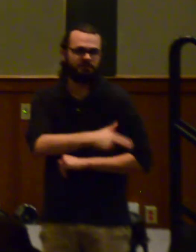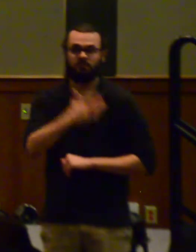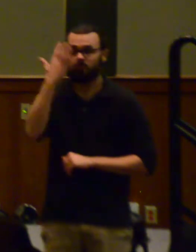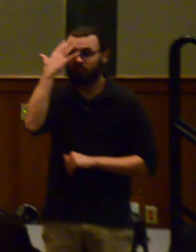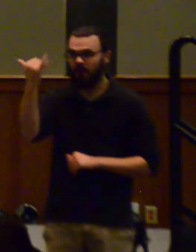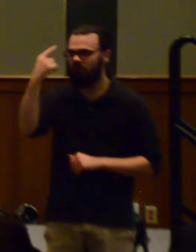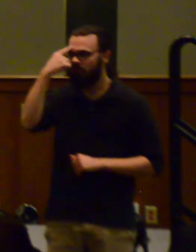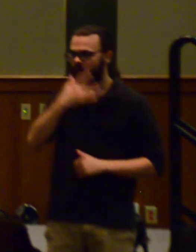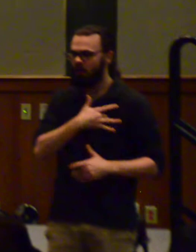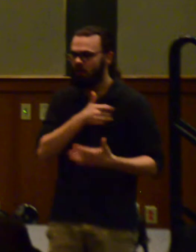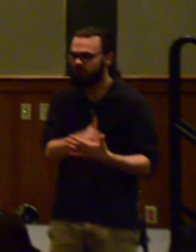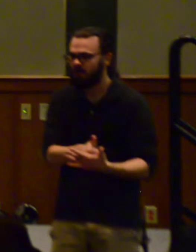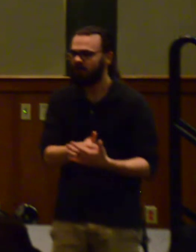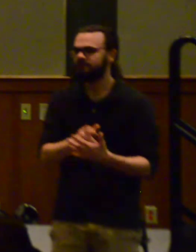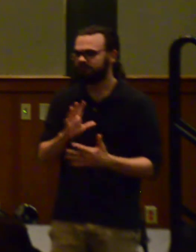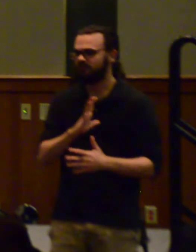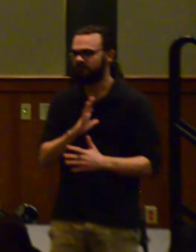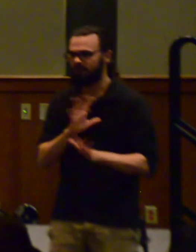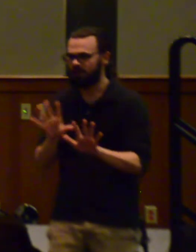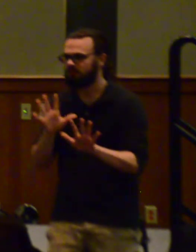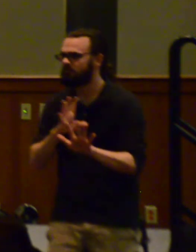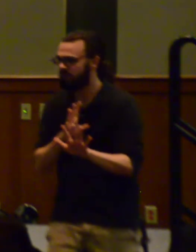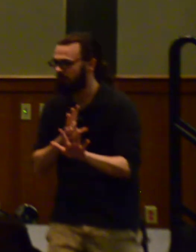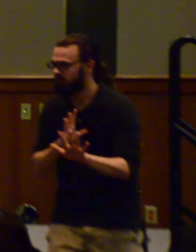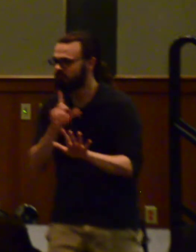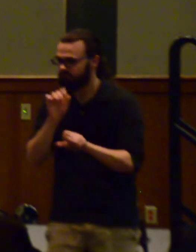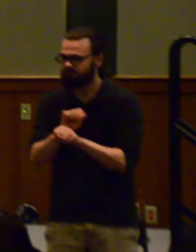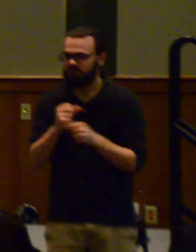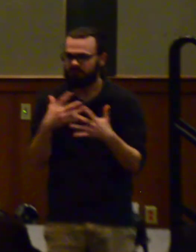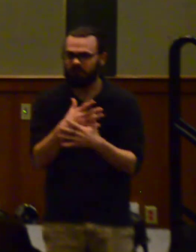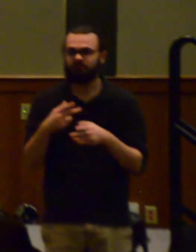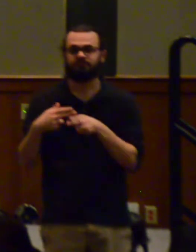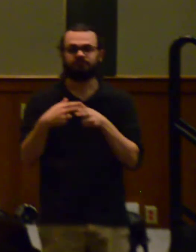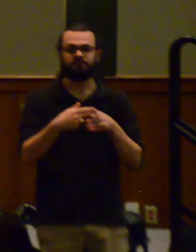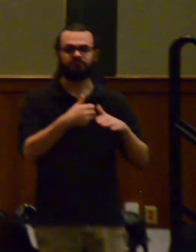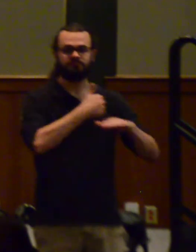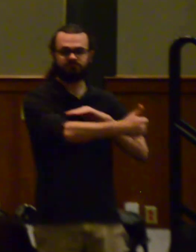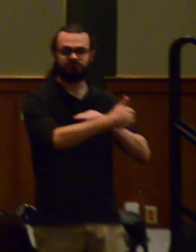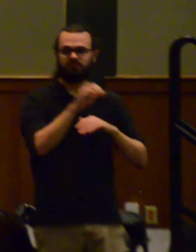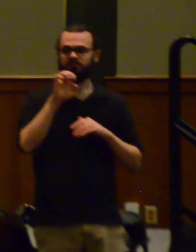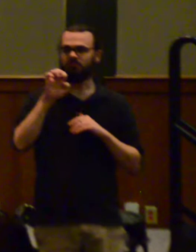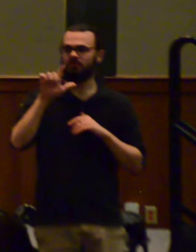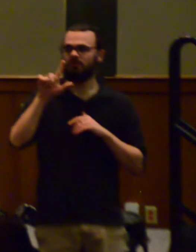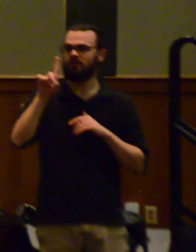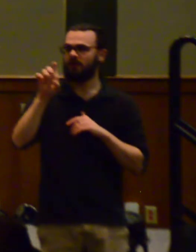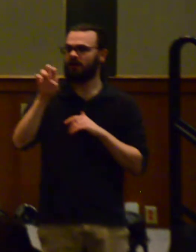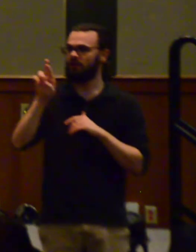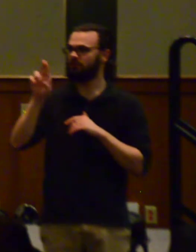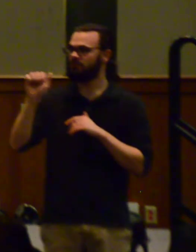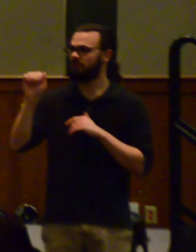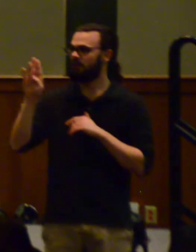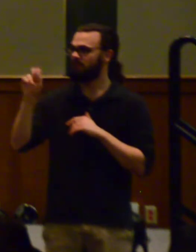okay. It was just a scare. But he actually charged her with elder abuse, which was hilarious because I never thought that